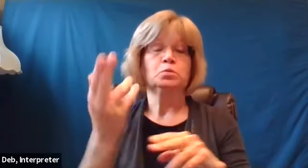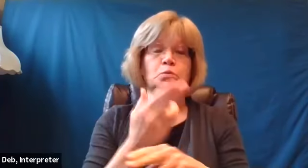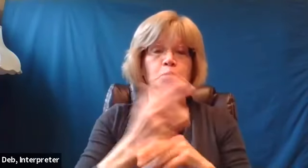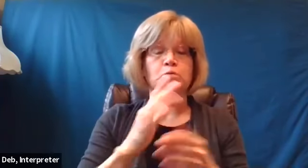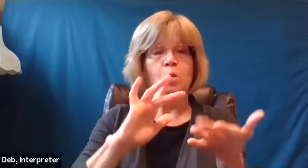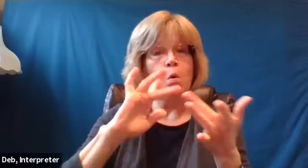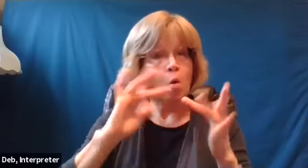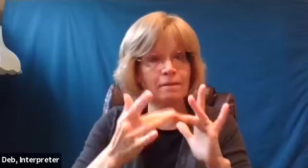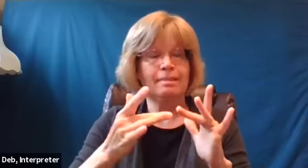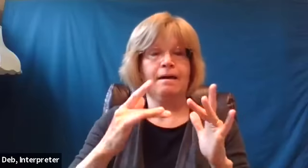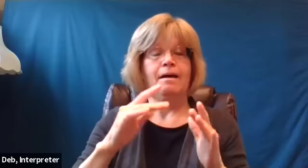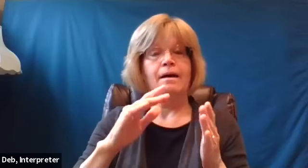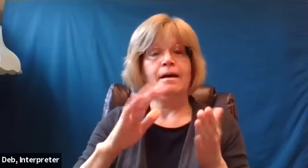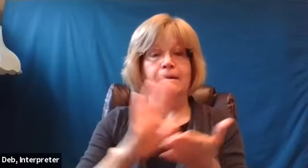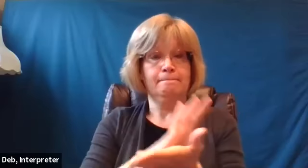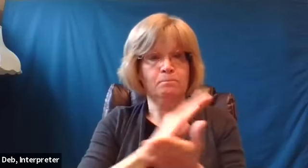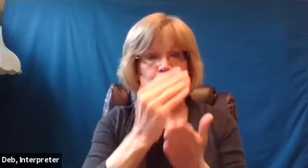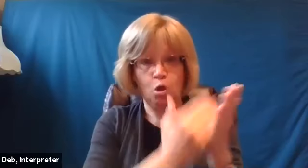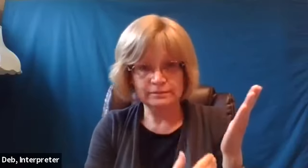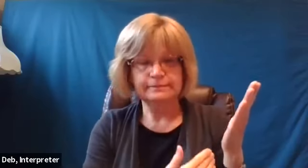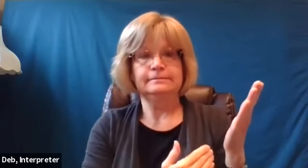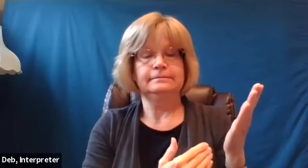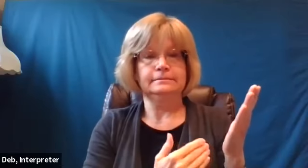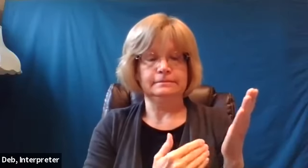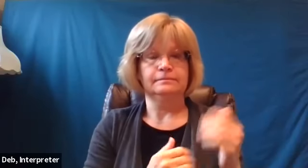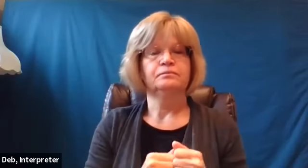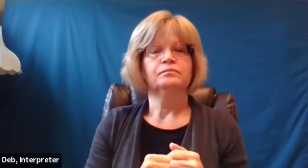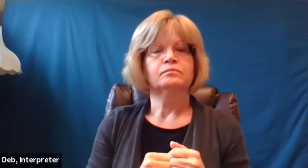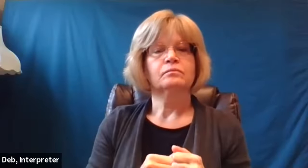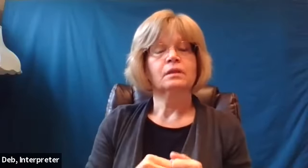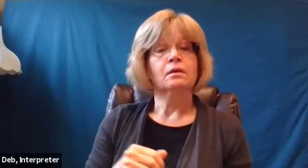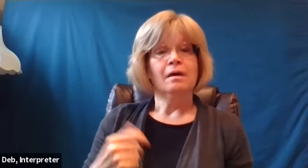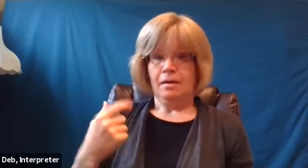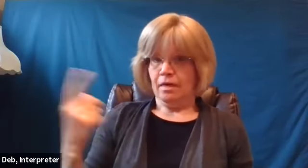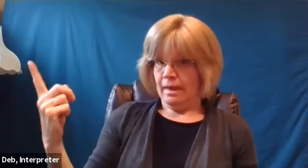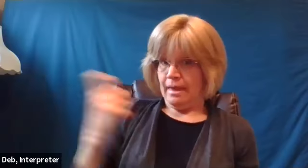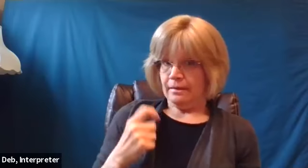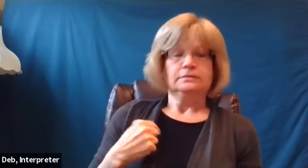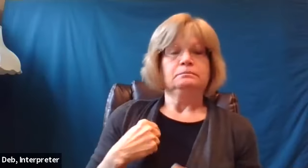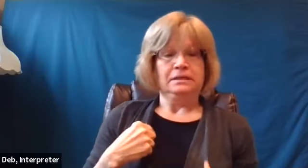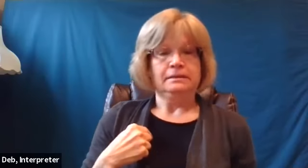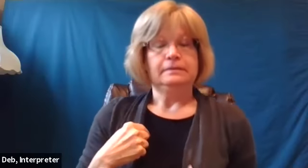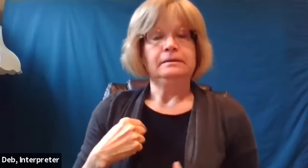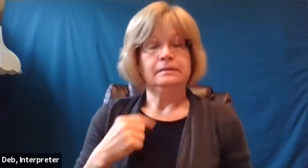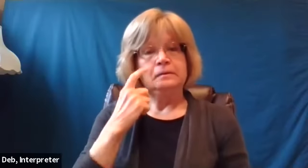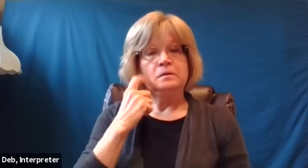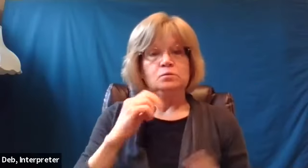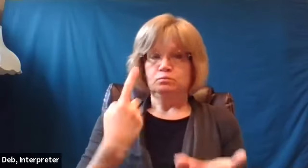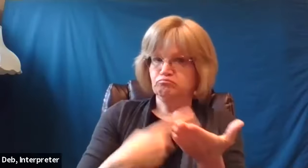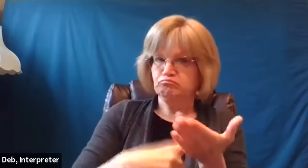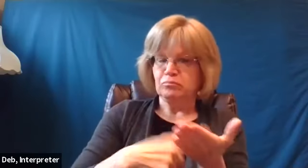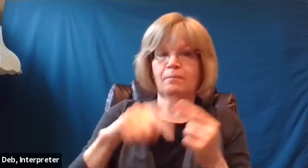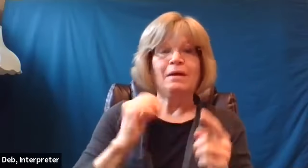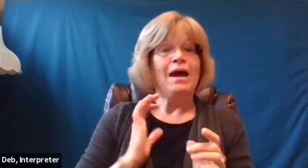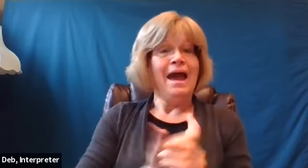will forgive me. See, Diana asked me to talk about how my generation encounters God, and I tell you, we watch and we listen.